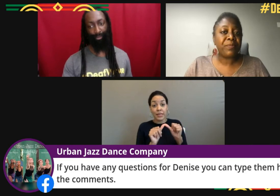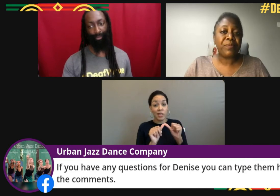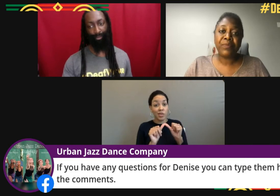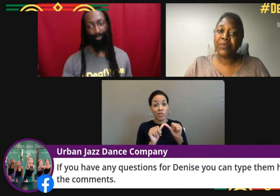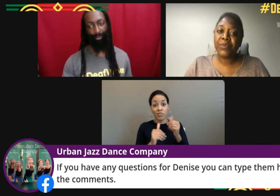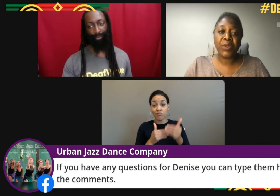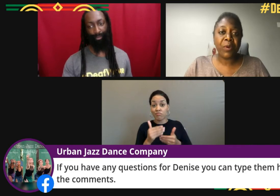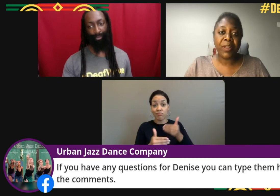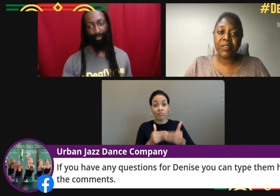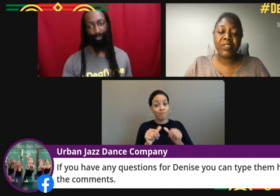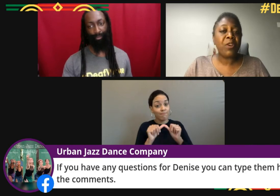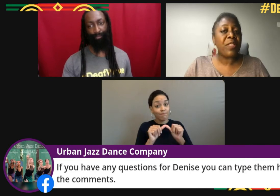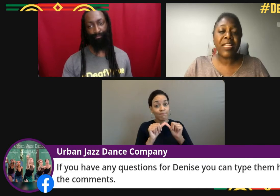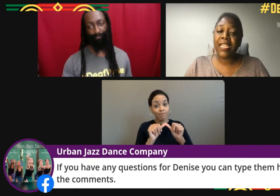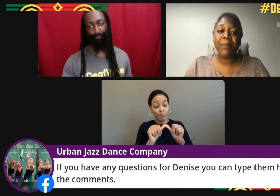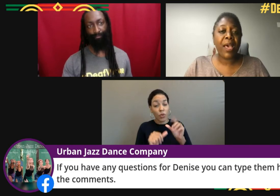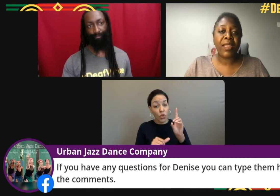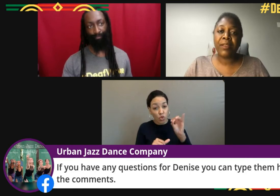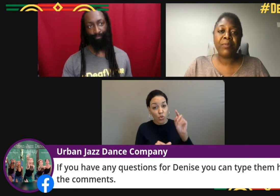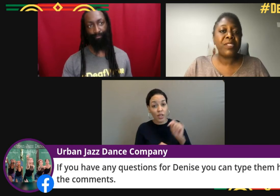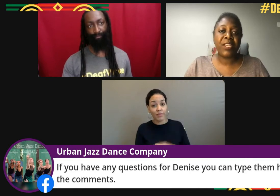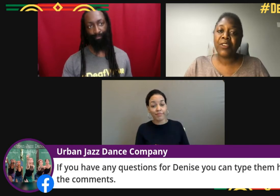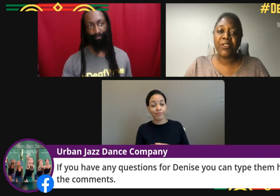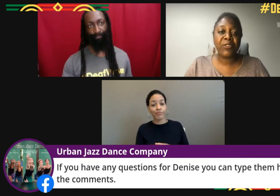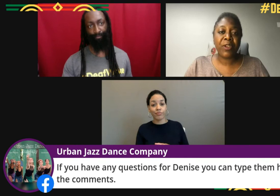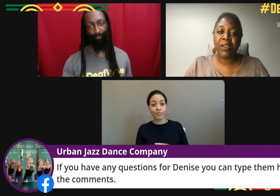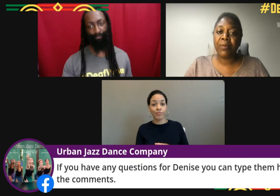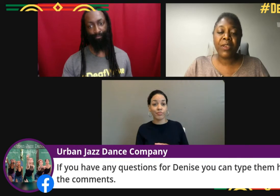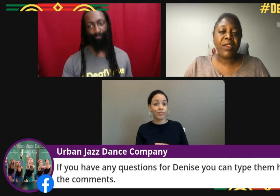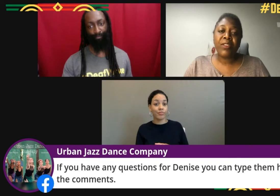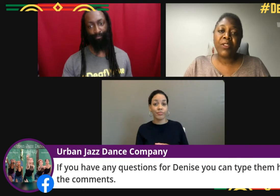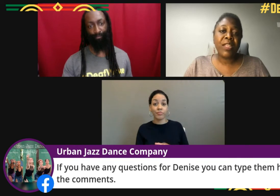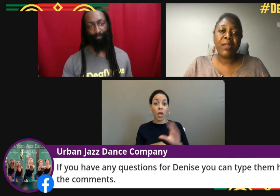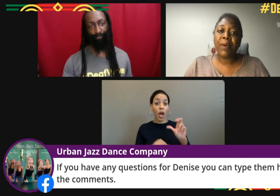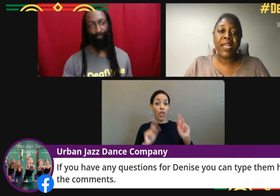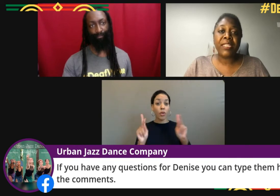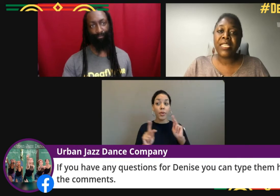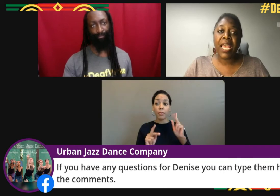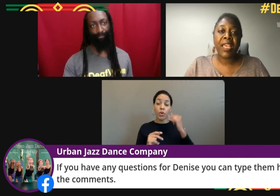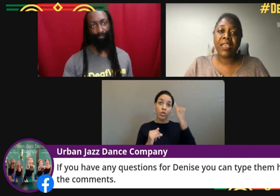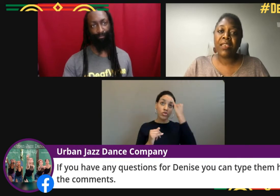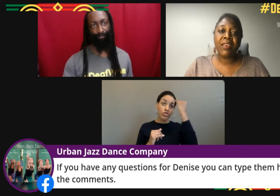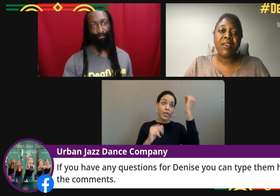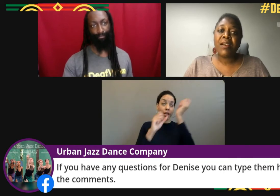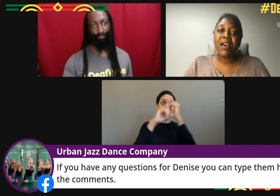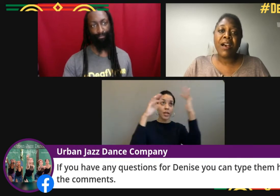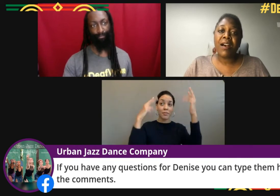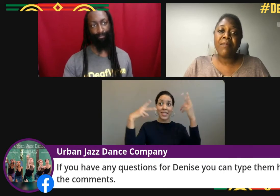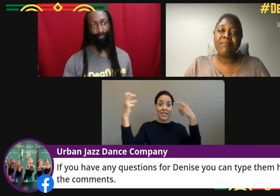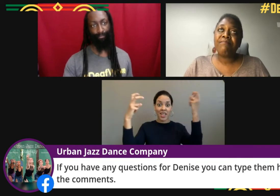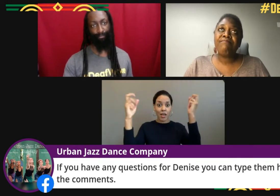it. Do it. Don't let anybody steal your dream. Don't let anybody